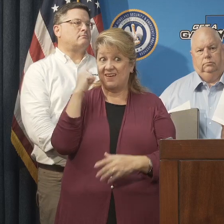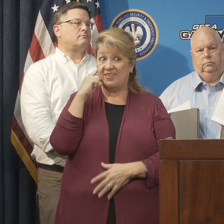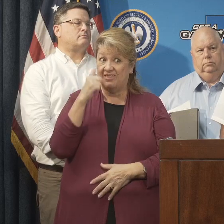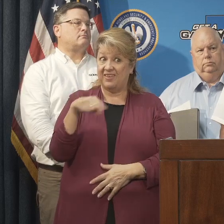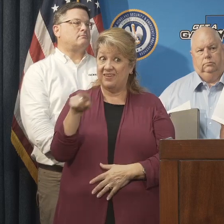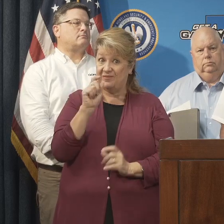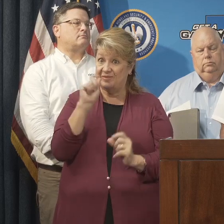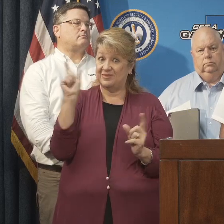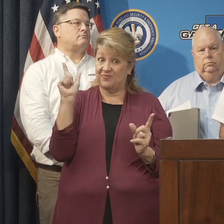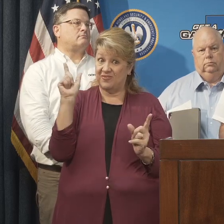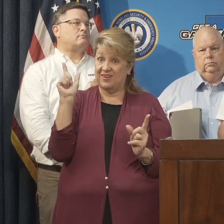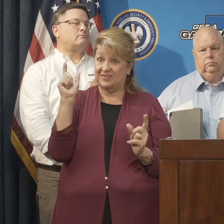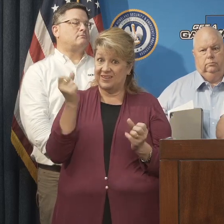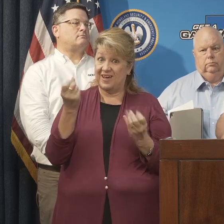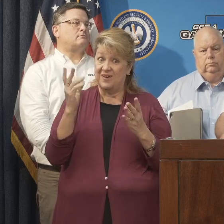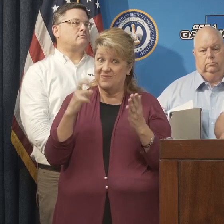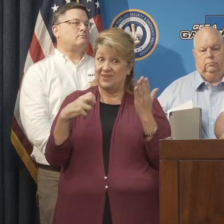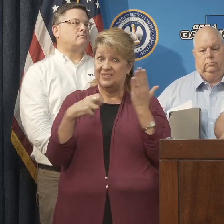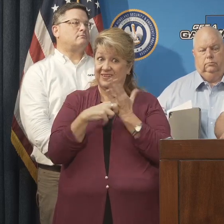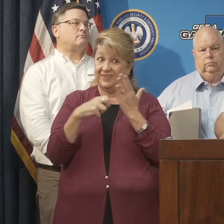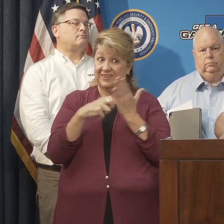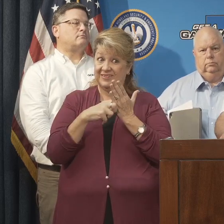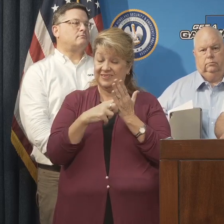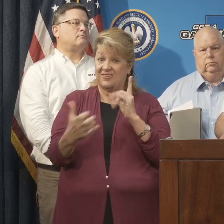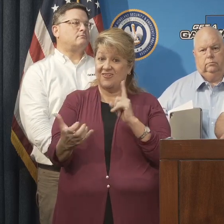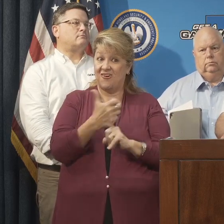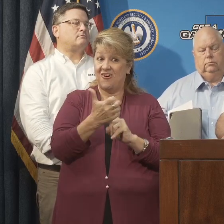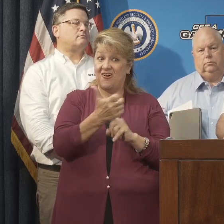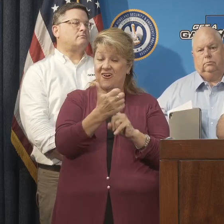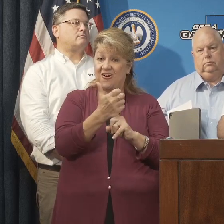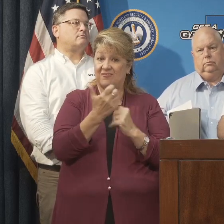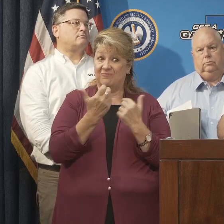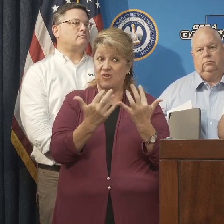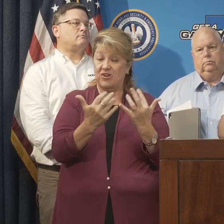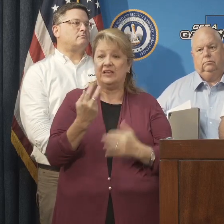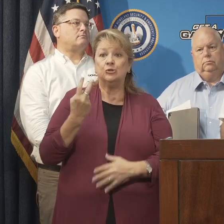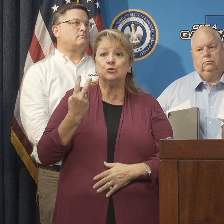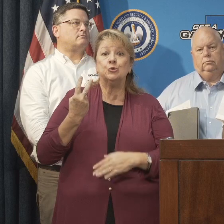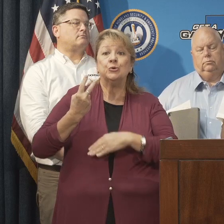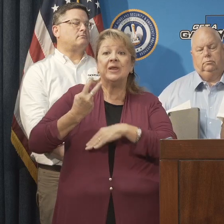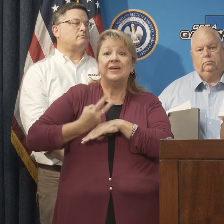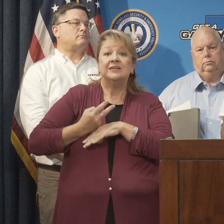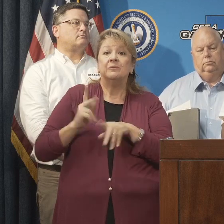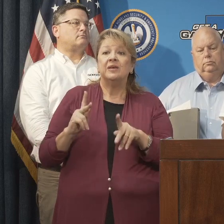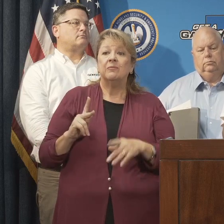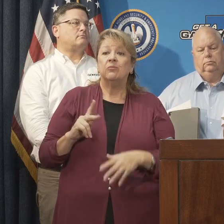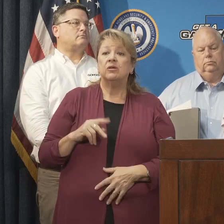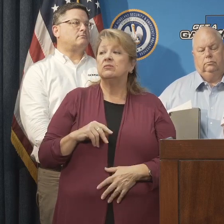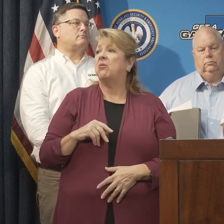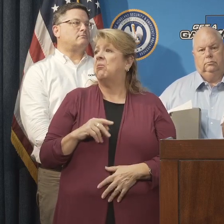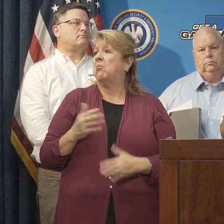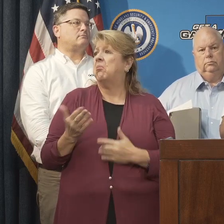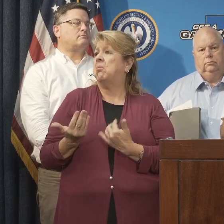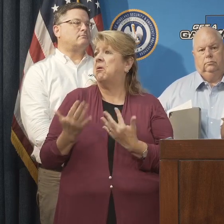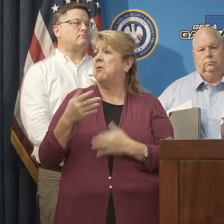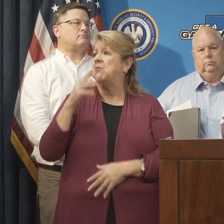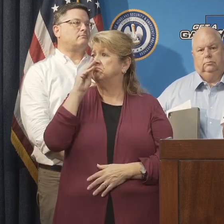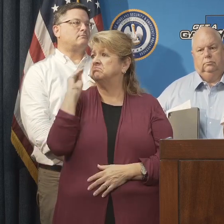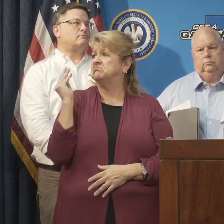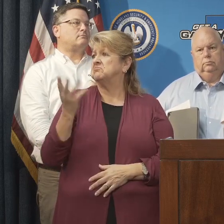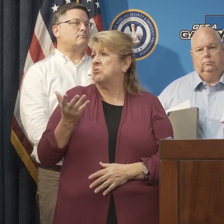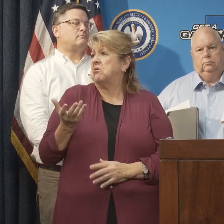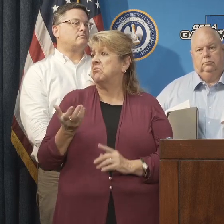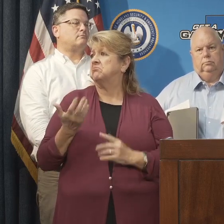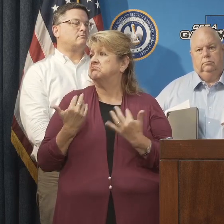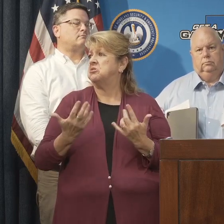surprised at the number of citations that have been written just in the last 2 days from people who are violating the burn ban all over the state, but